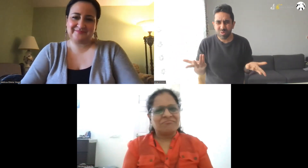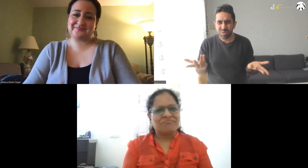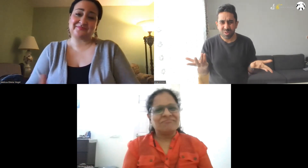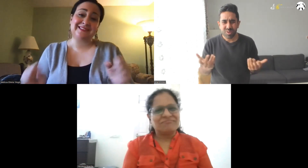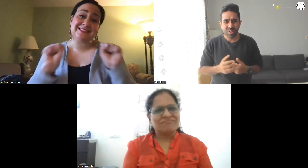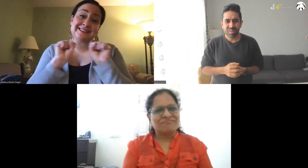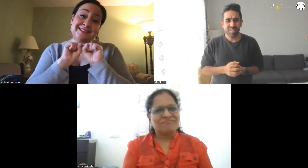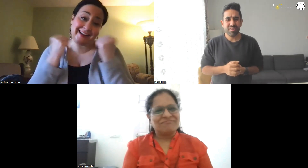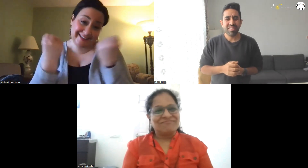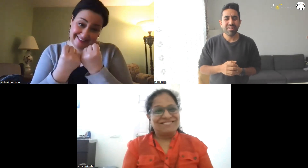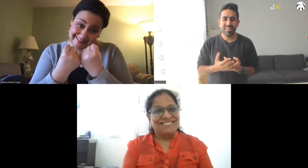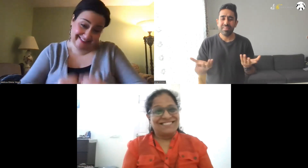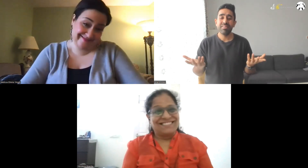So what do you think about this?